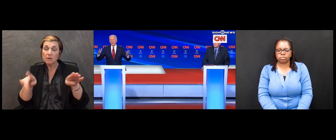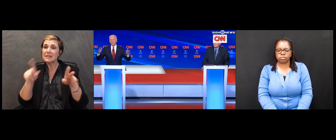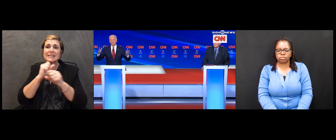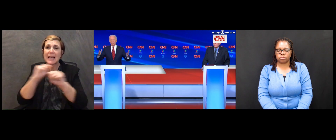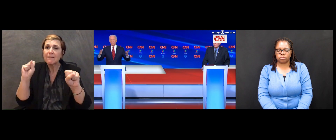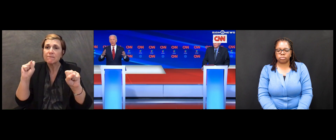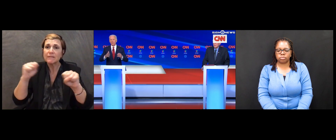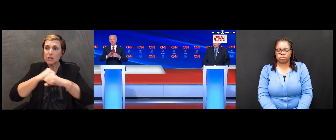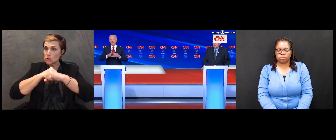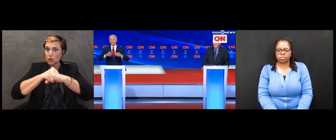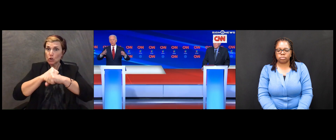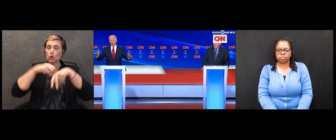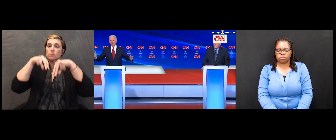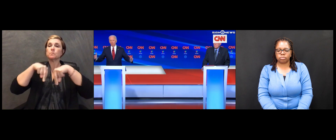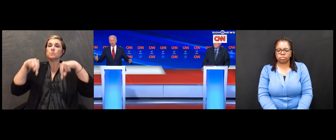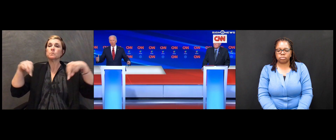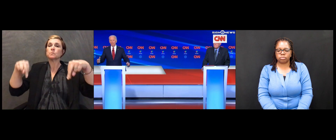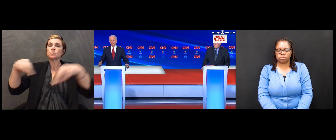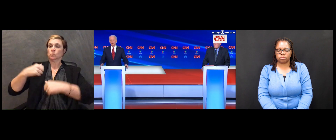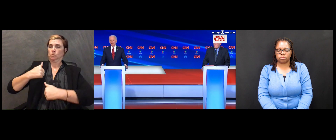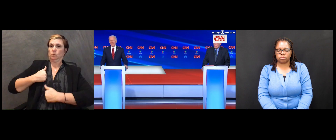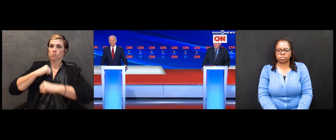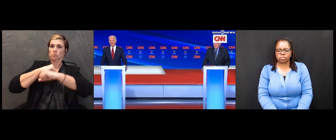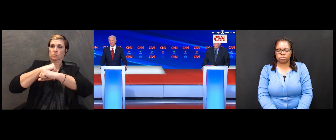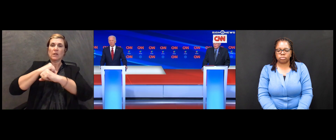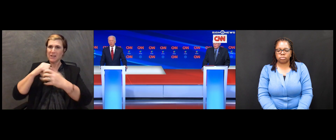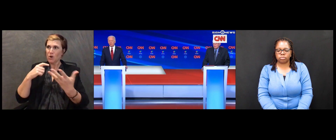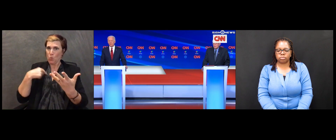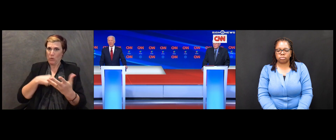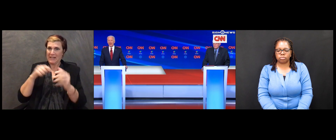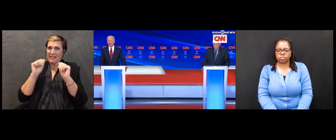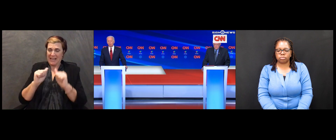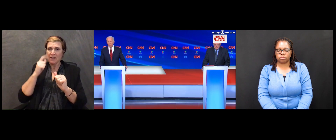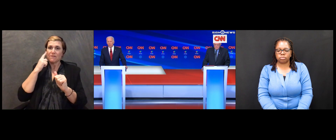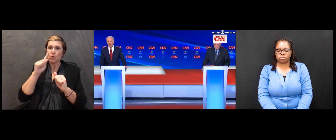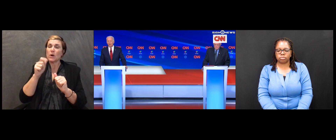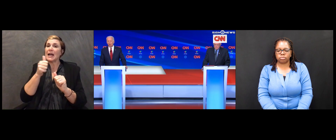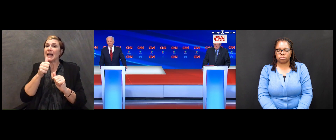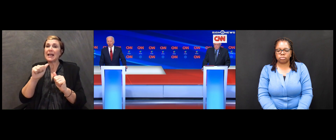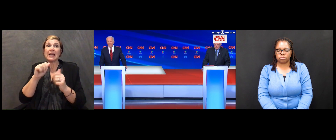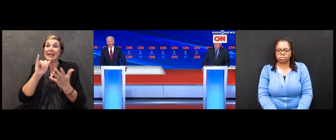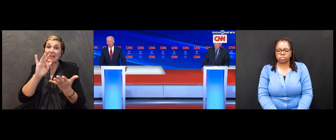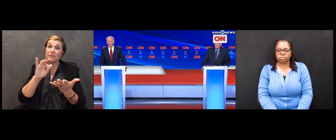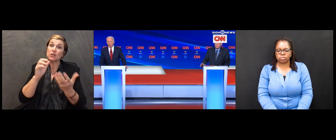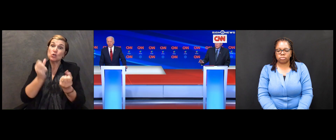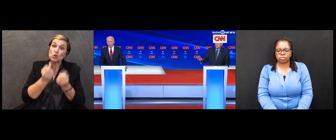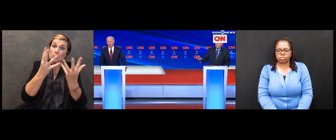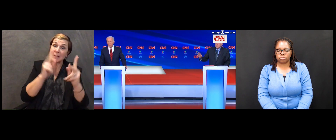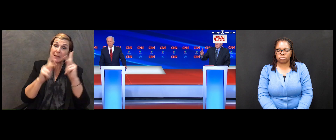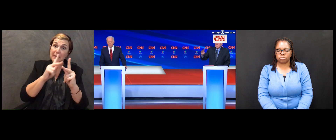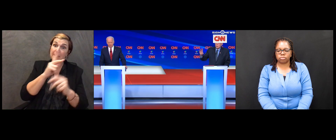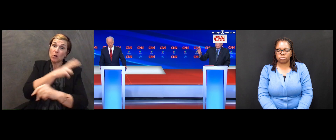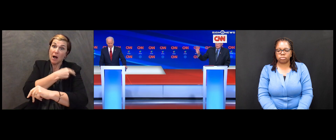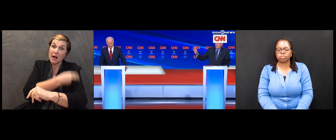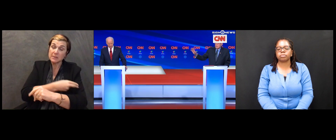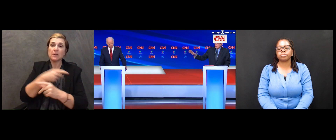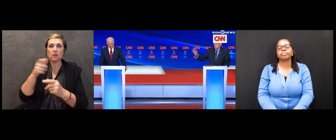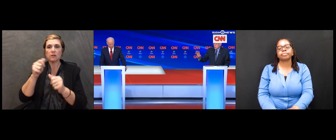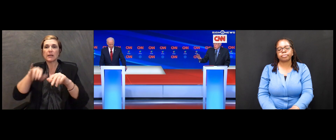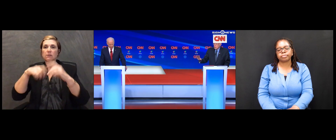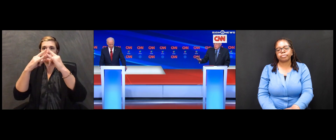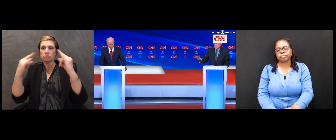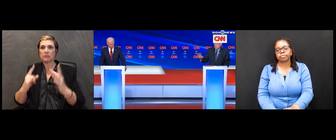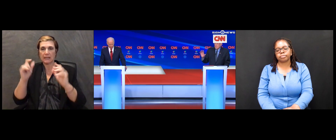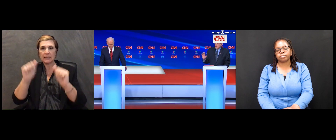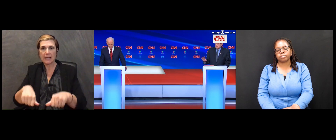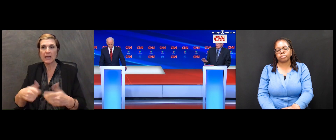help to get it done to anybody, this overflow. So it is a national emergency. I would call out the military. Well, the Ebola crisis is